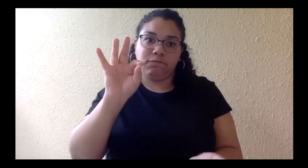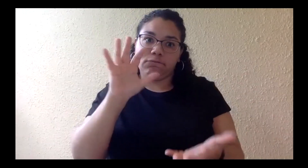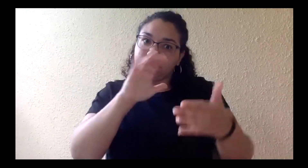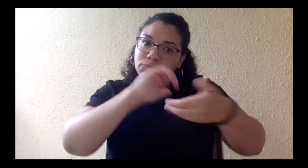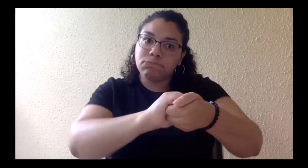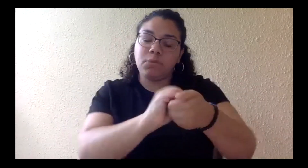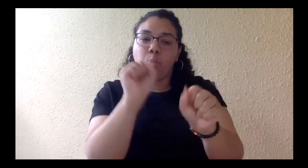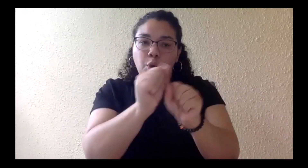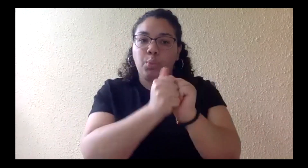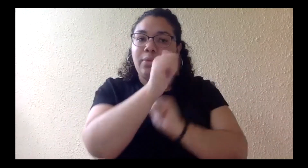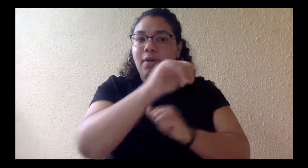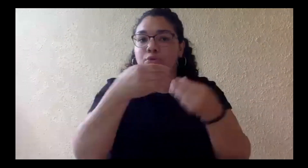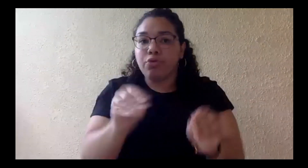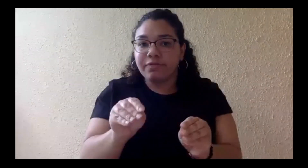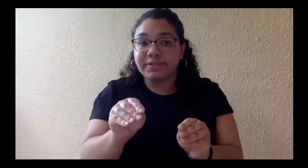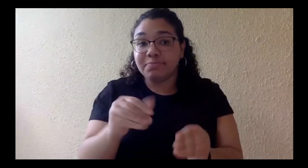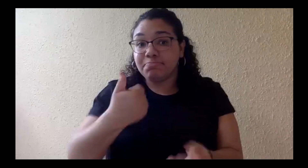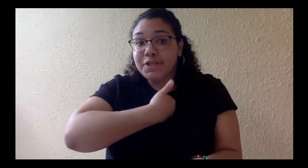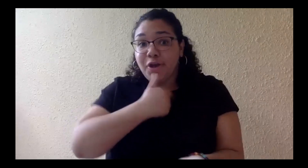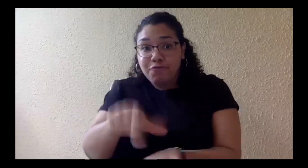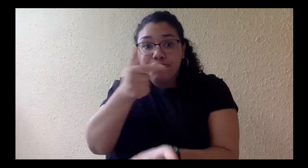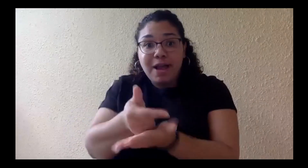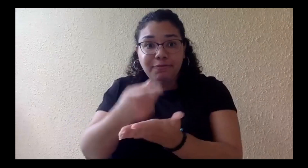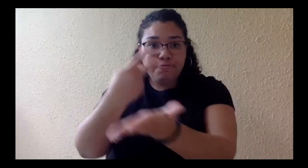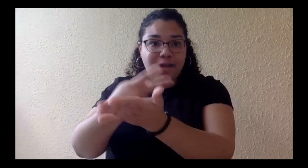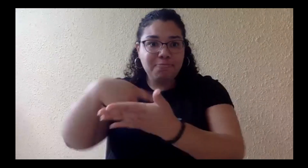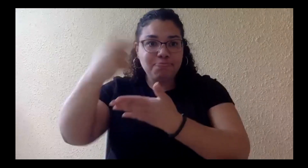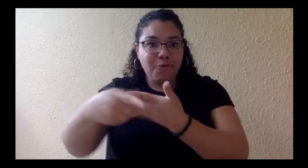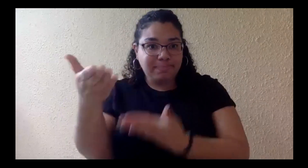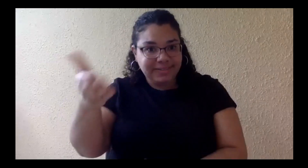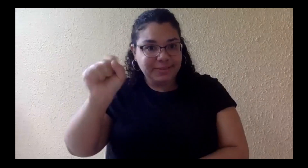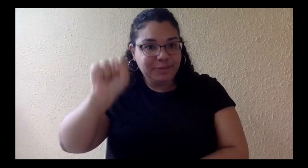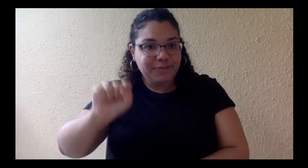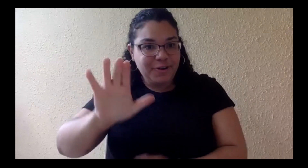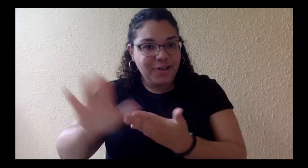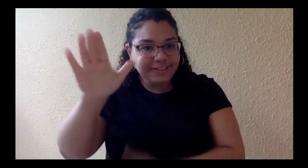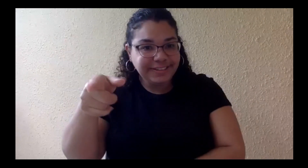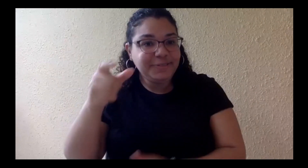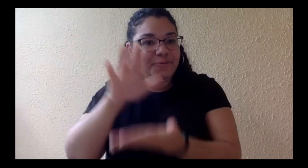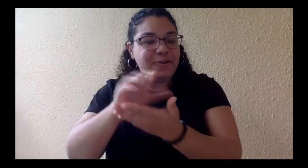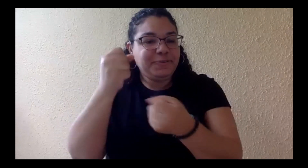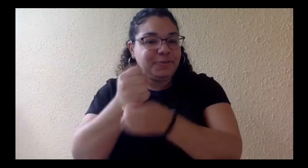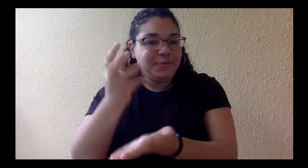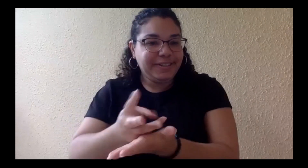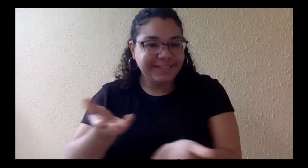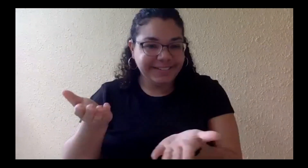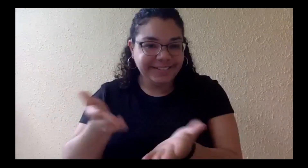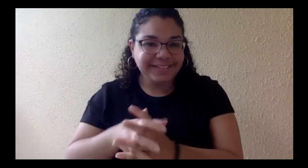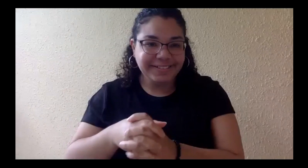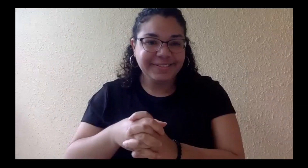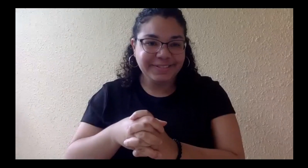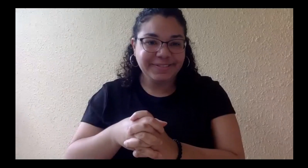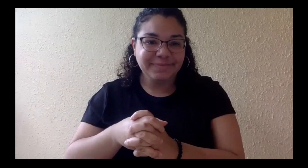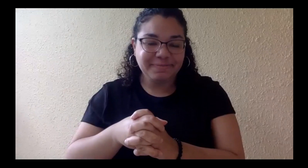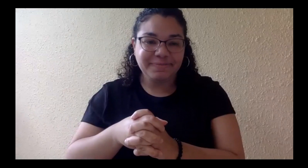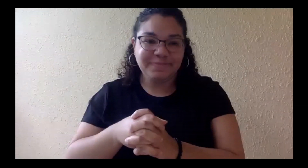Personally, I've seen the benefits of working with that office. Like I said, I graduated from the master's program there at